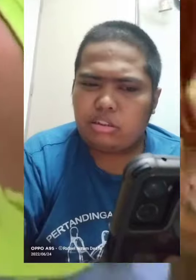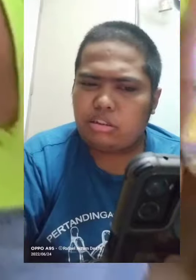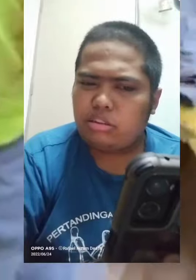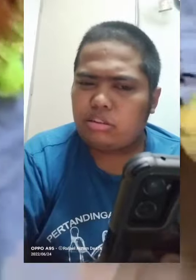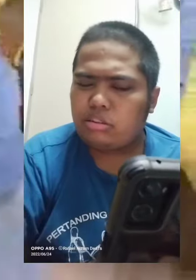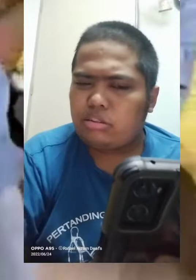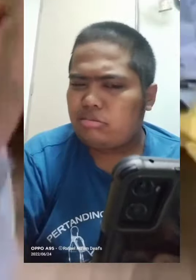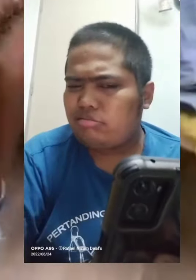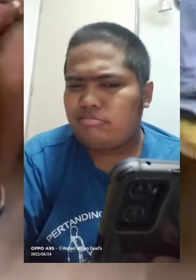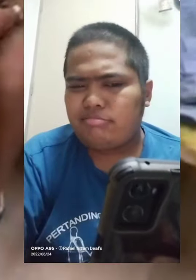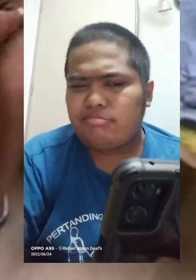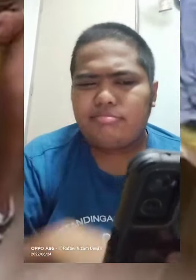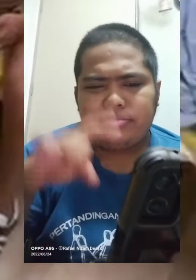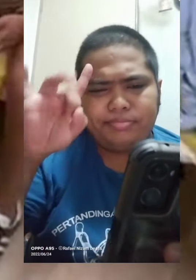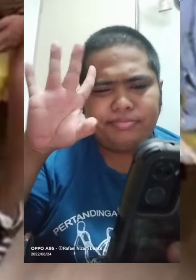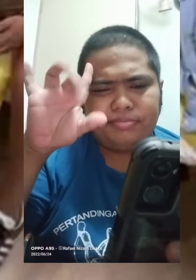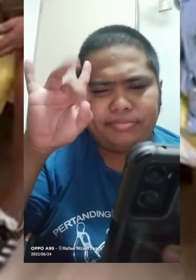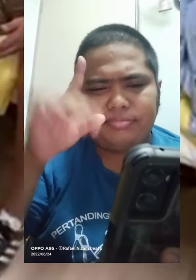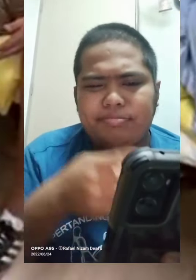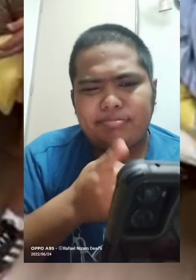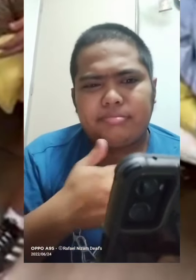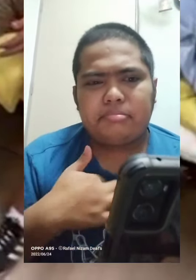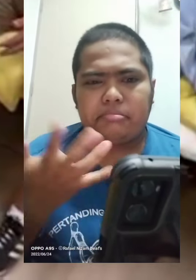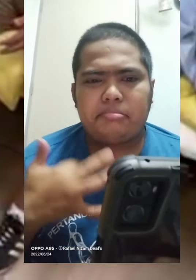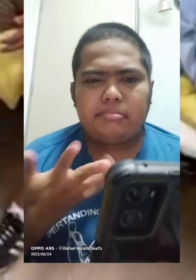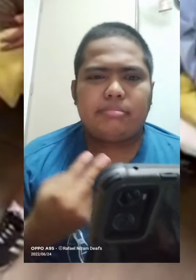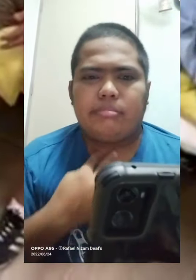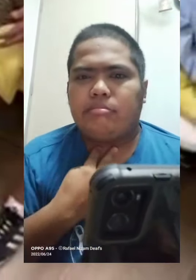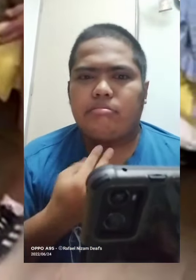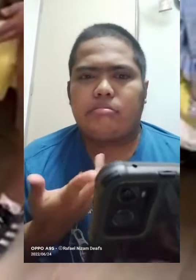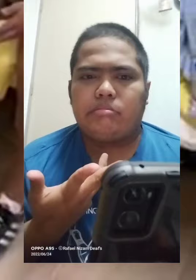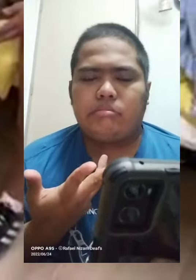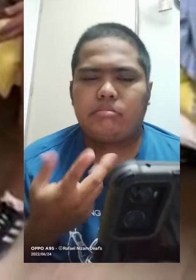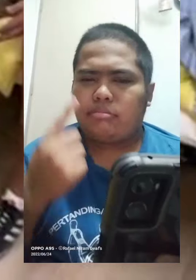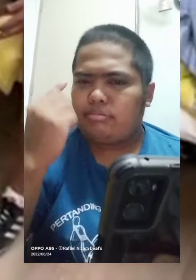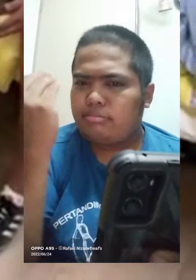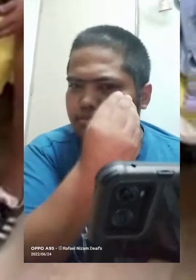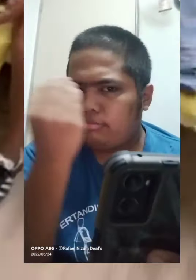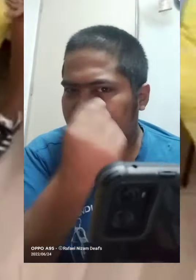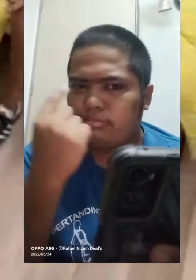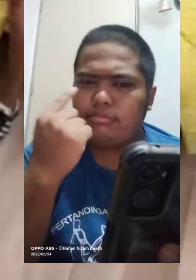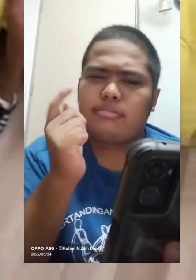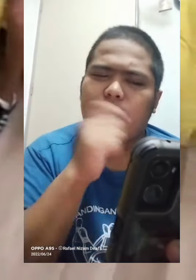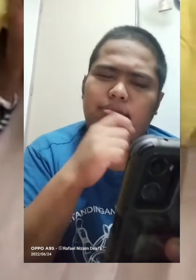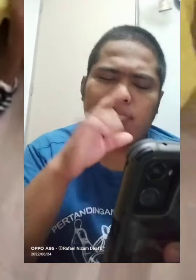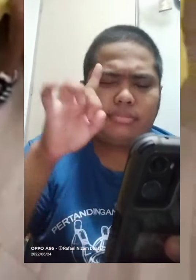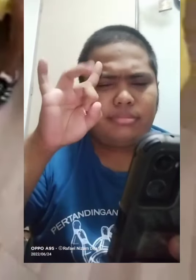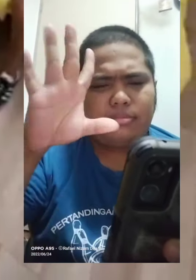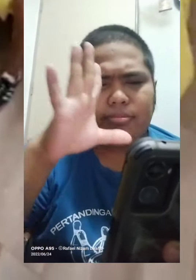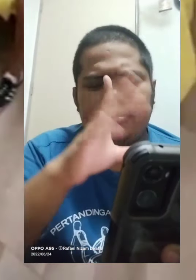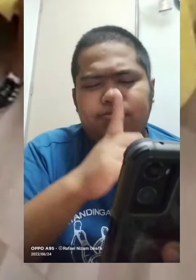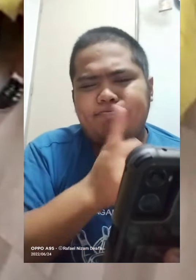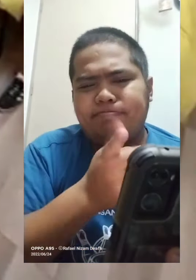room. Somebody else? Yeah, you should tell me, like, be honest with me before. Honest with what?